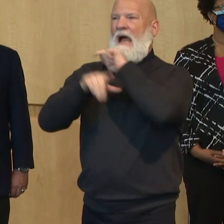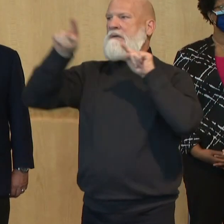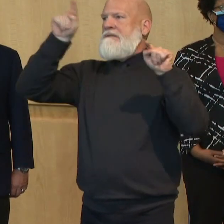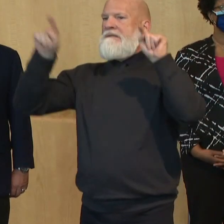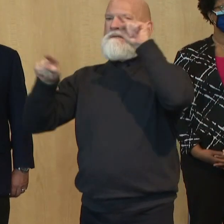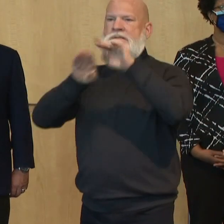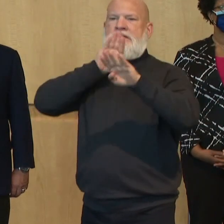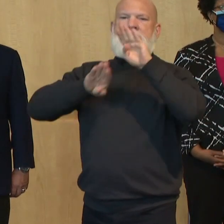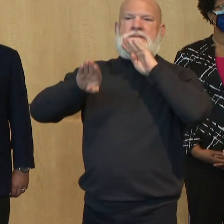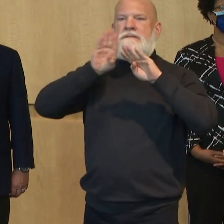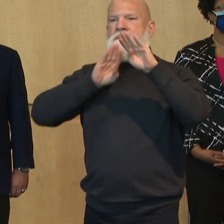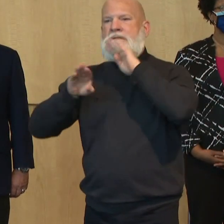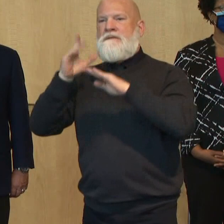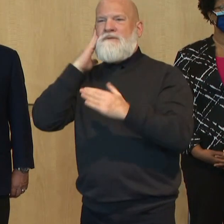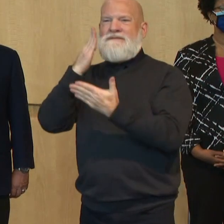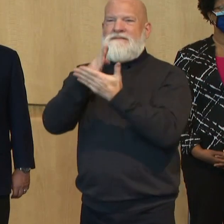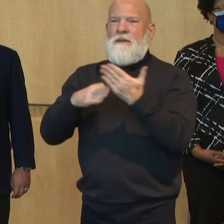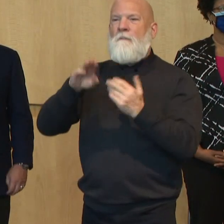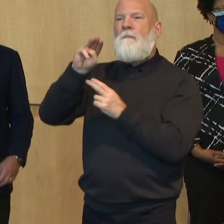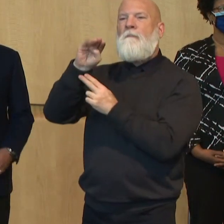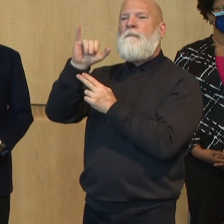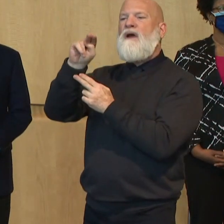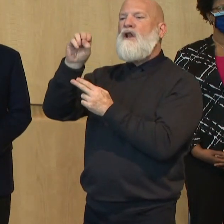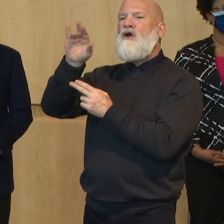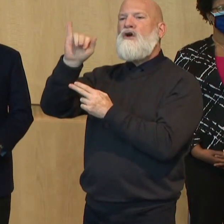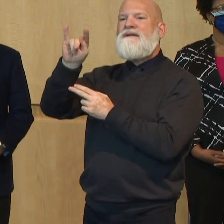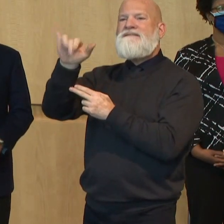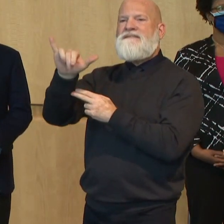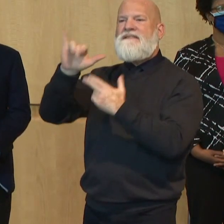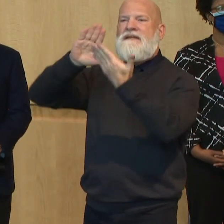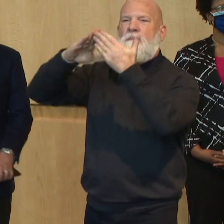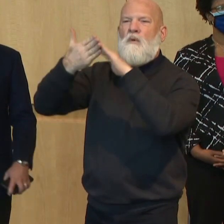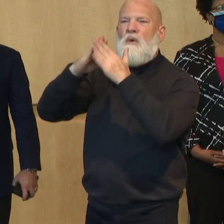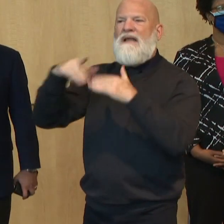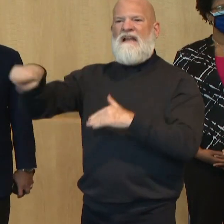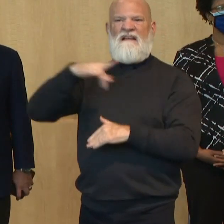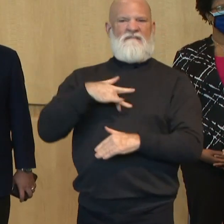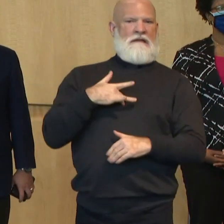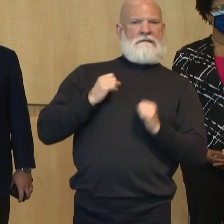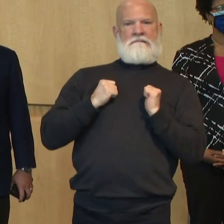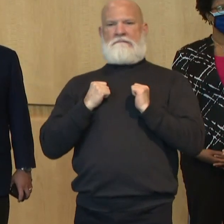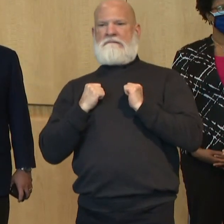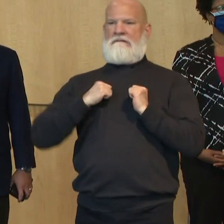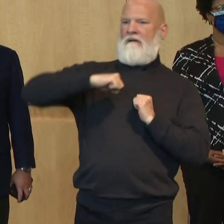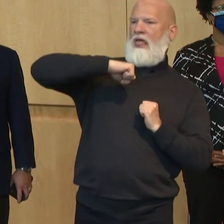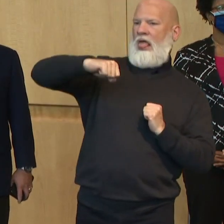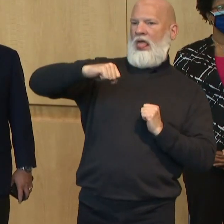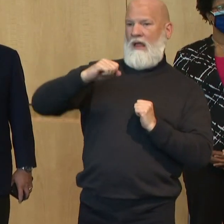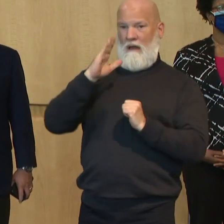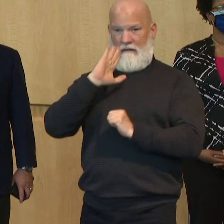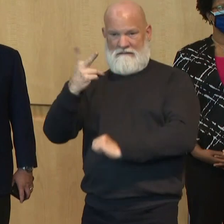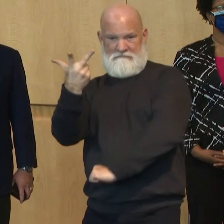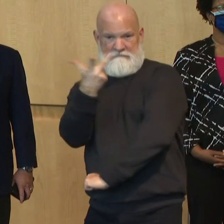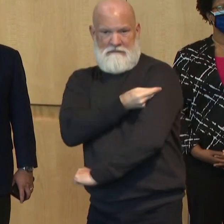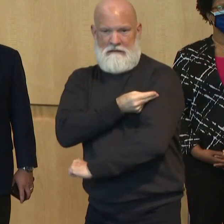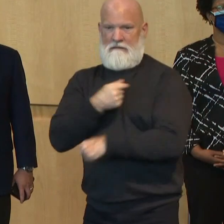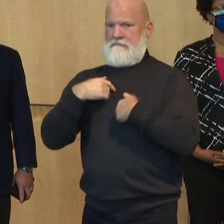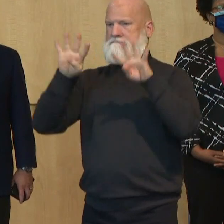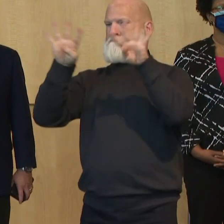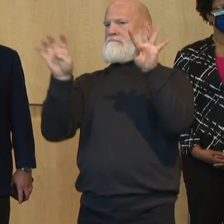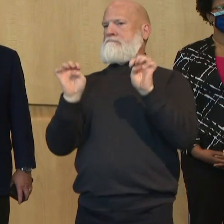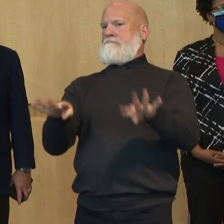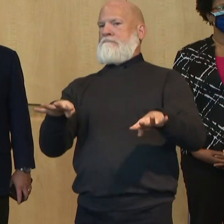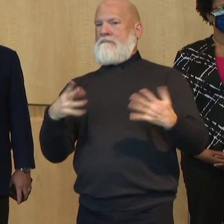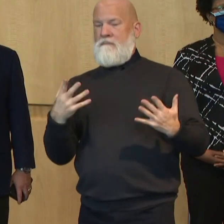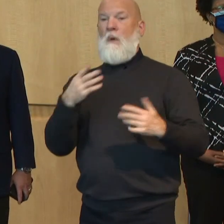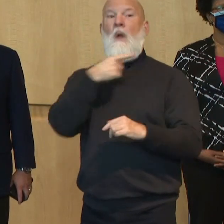hesitancy in minority communities with taking the vaccine. And I think from what Dr. Paxton and her team was telling me today, how they're